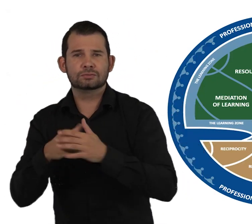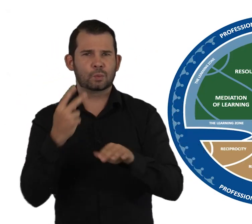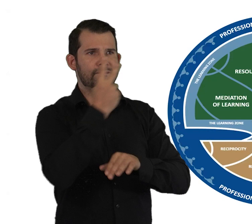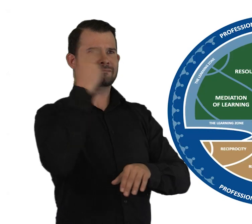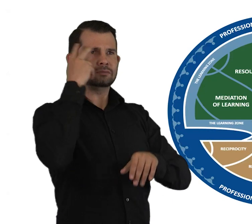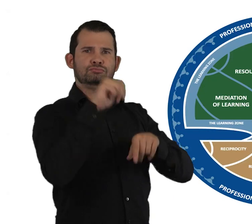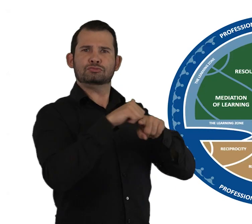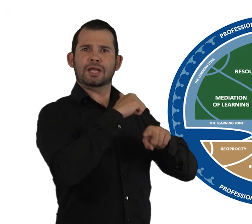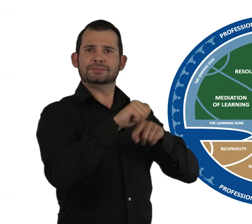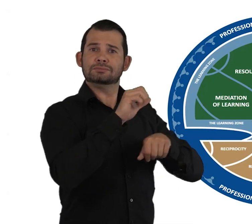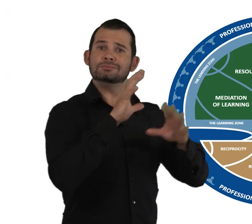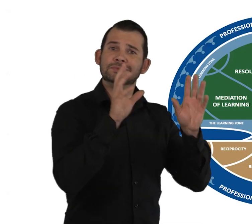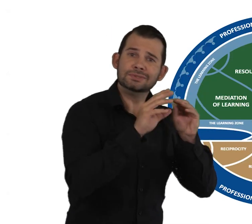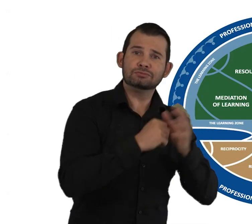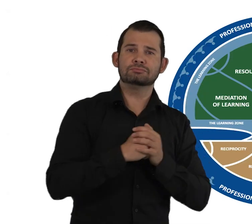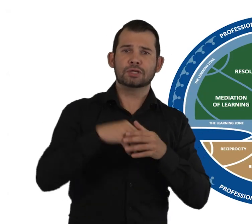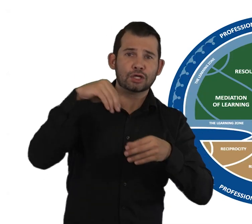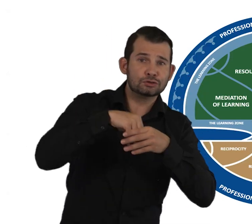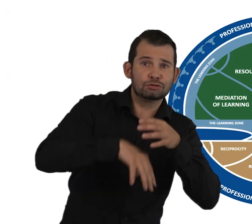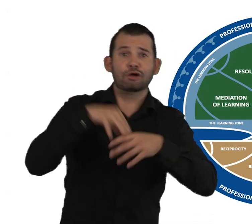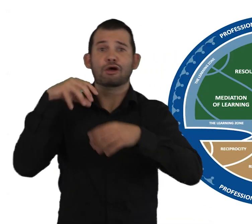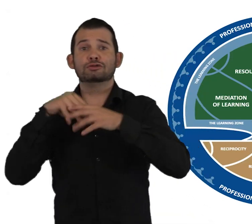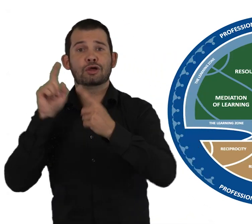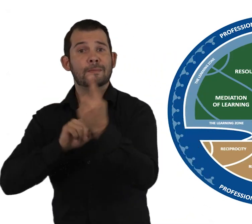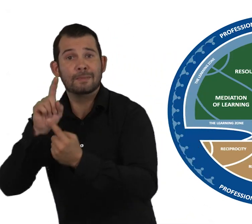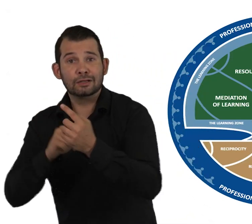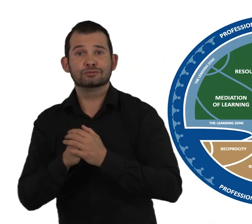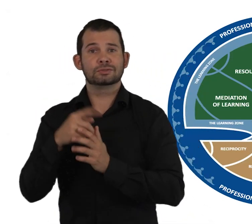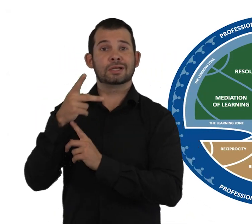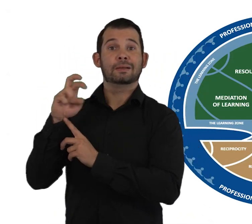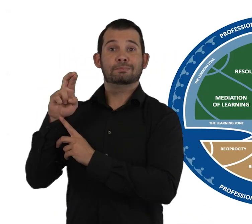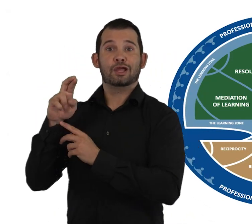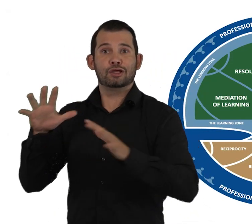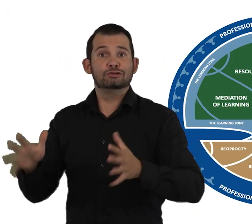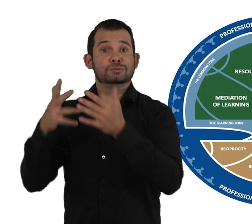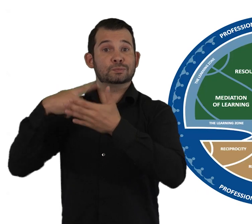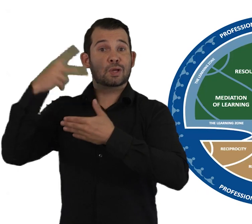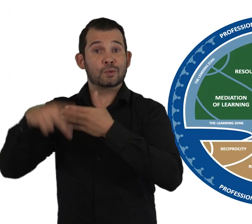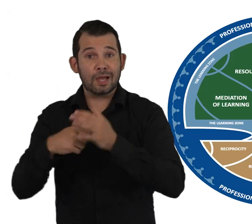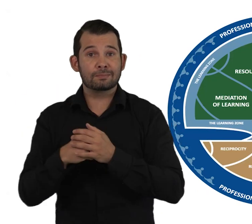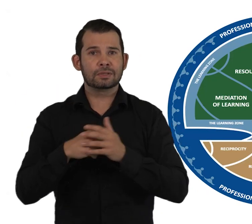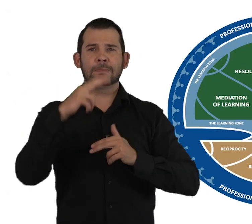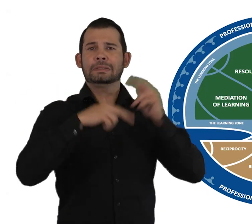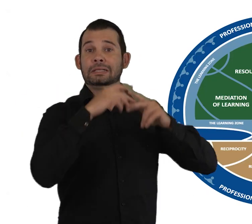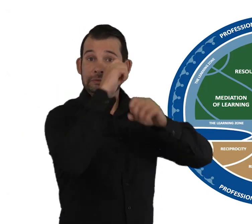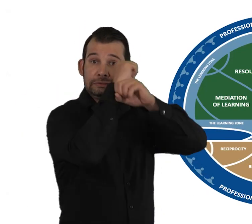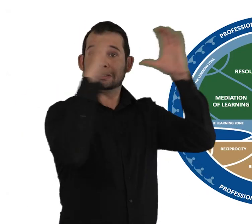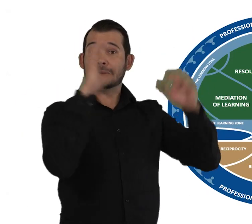sessions, external and internal mentoring, the peer enrichment program, the building schema committee, and